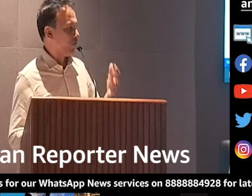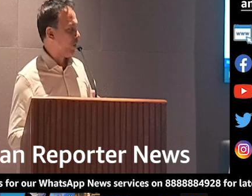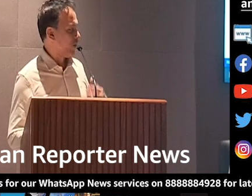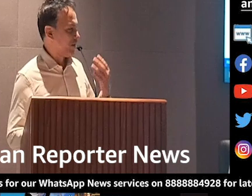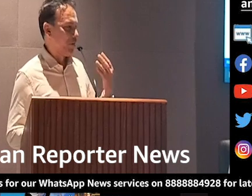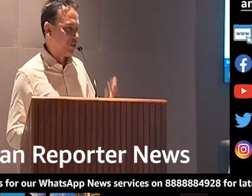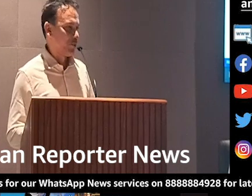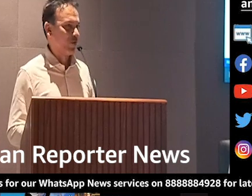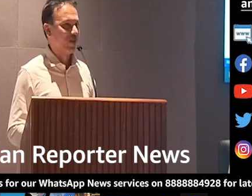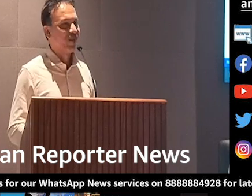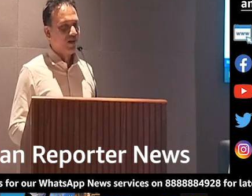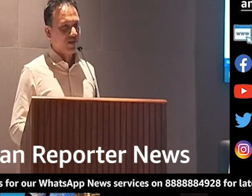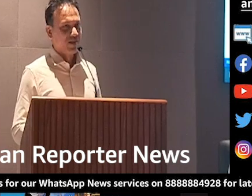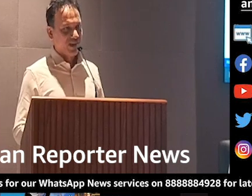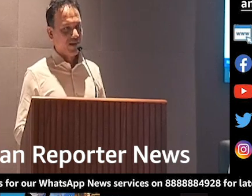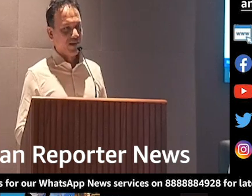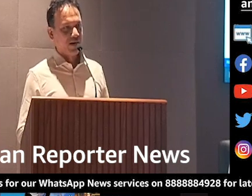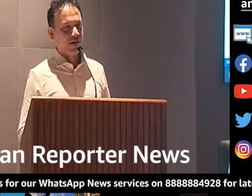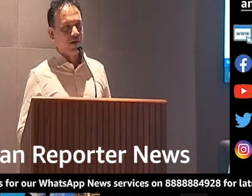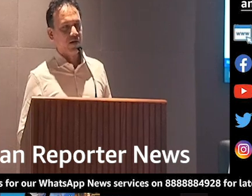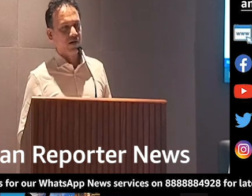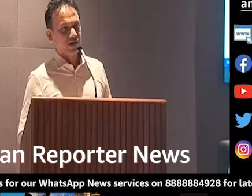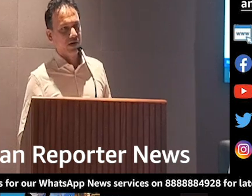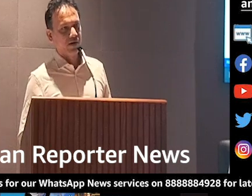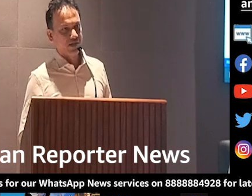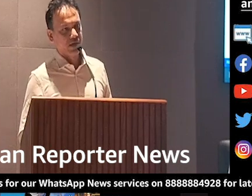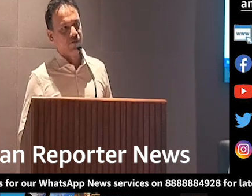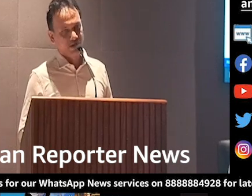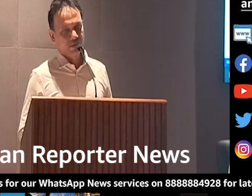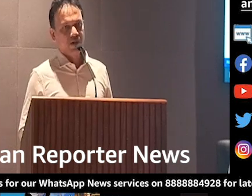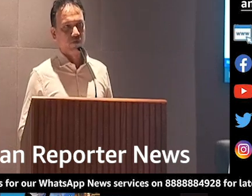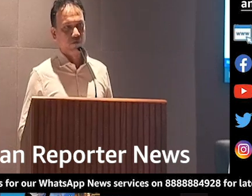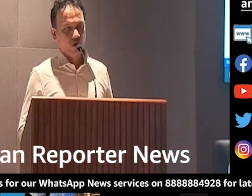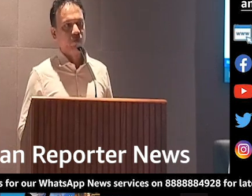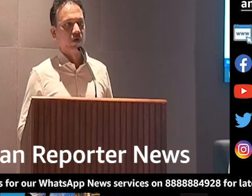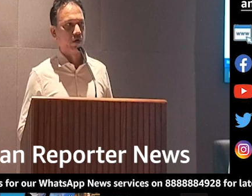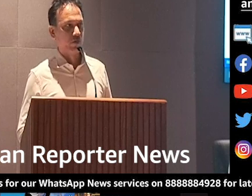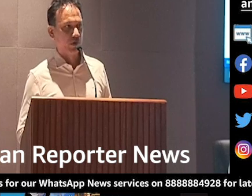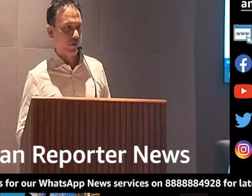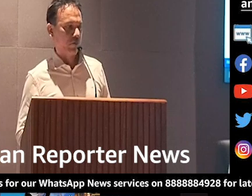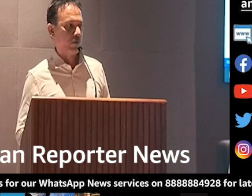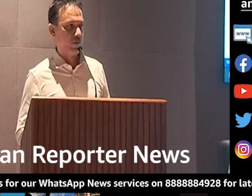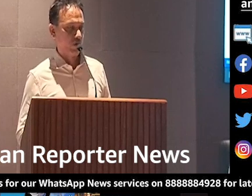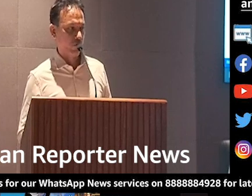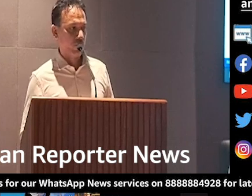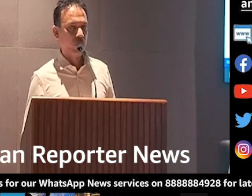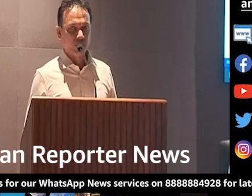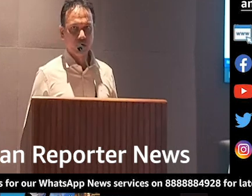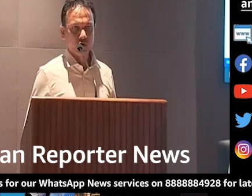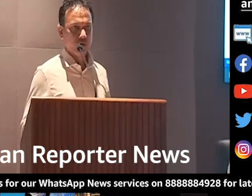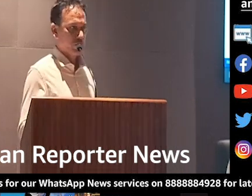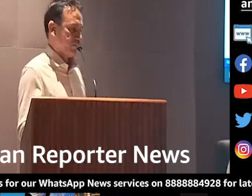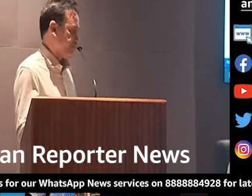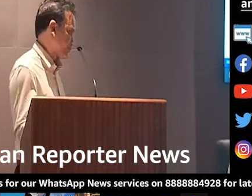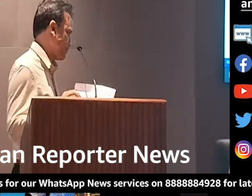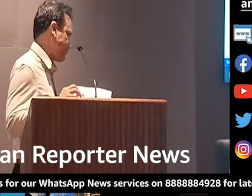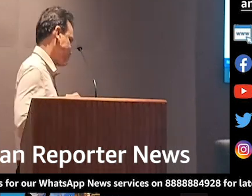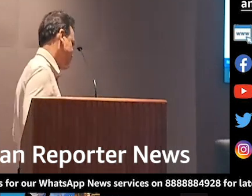going to enjoy it much more than that. And again, extend a very warm welcome on behalf of the government of Goa. Thank you so